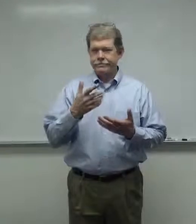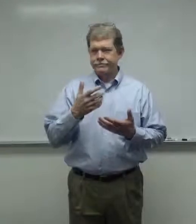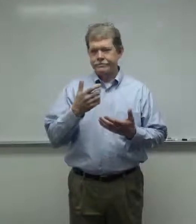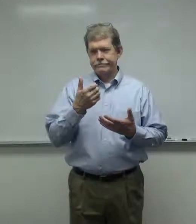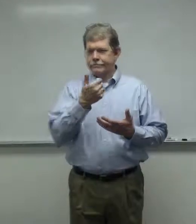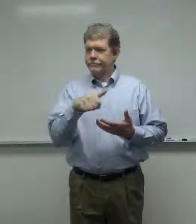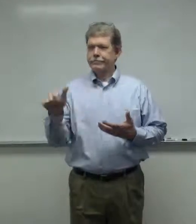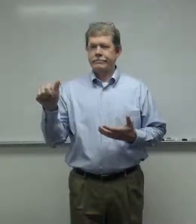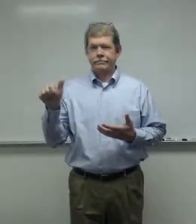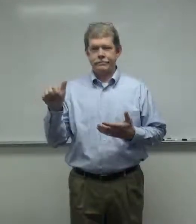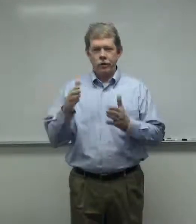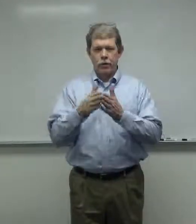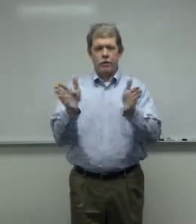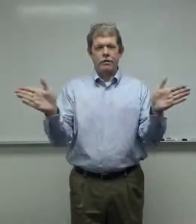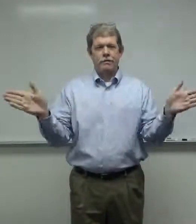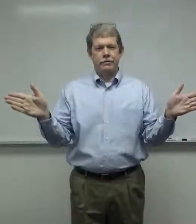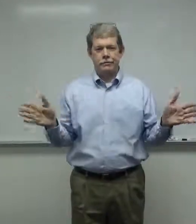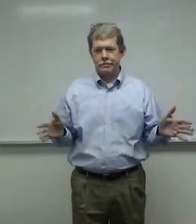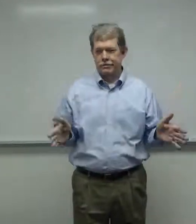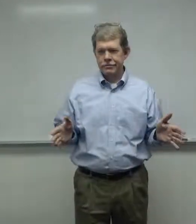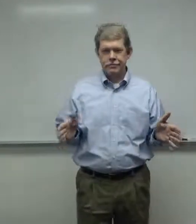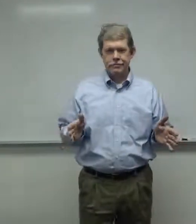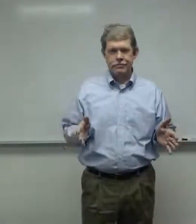I mean, it can be of any nature.